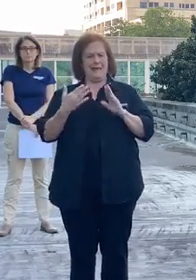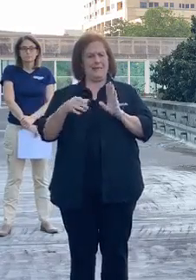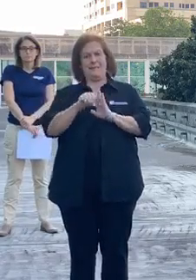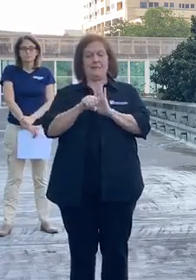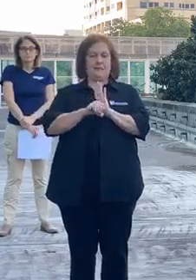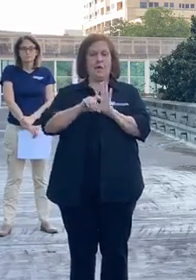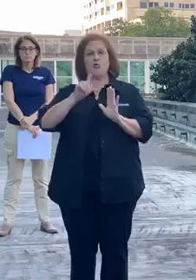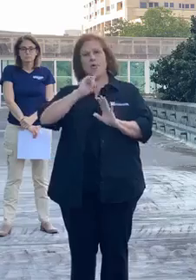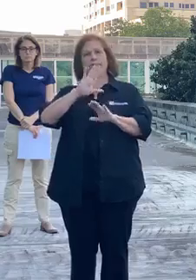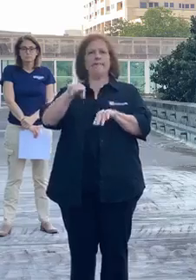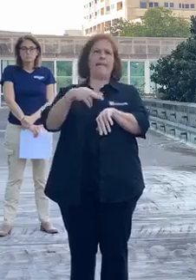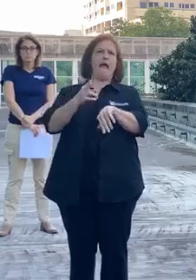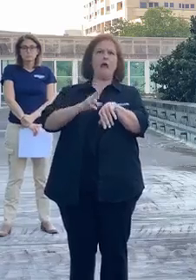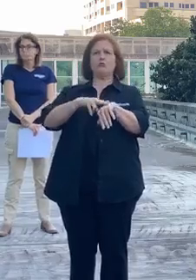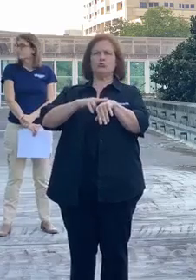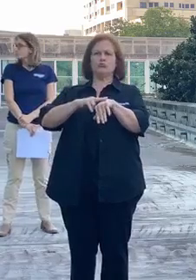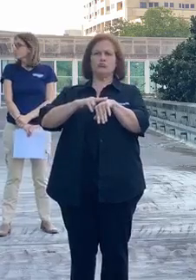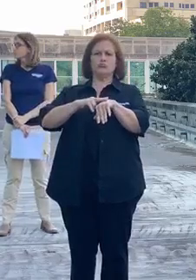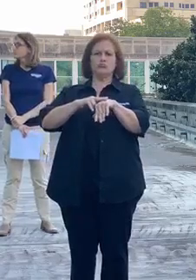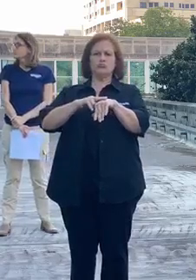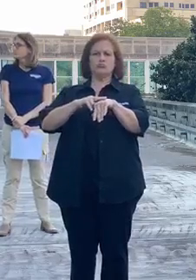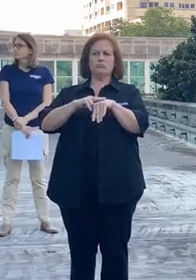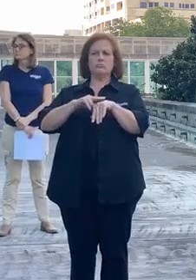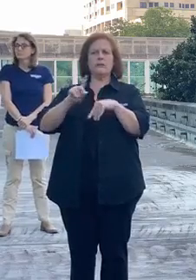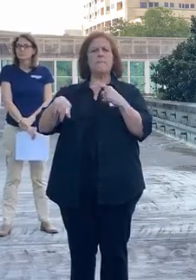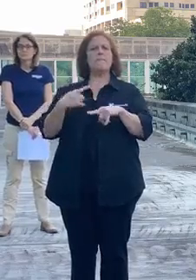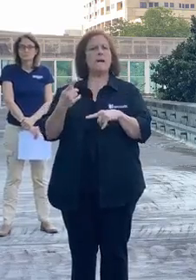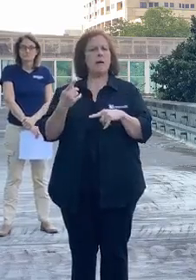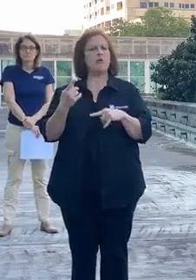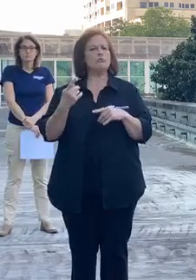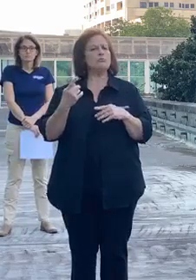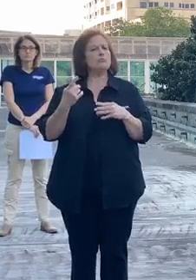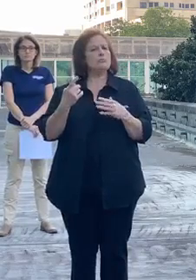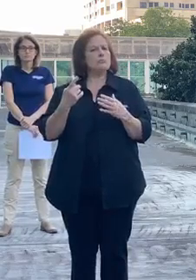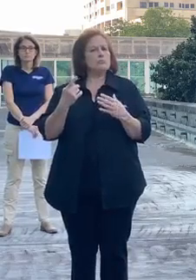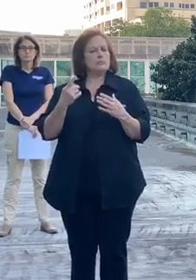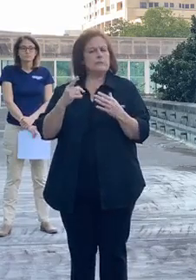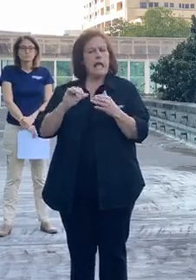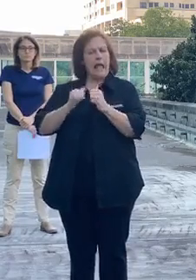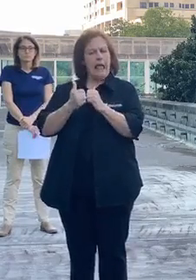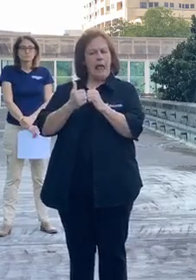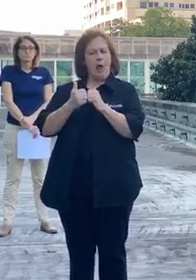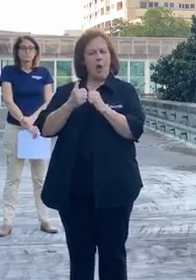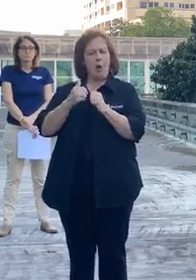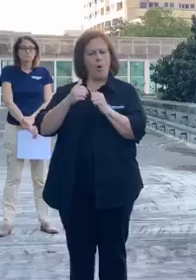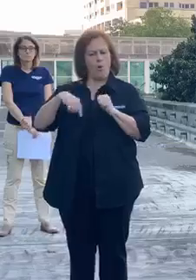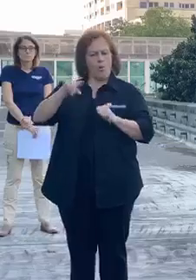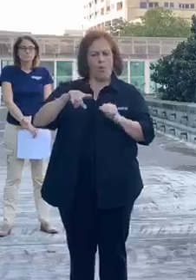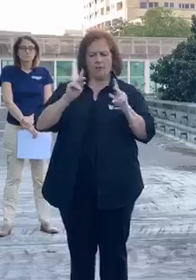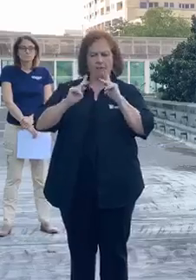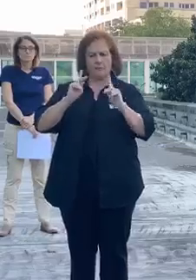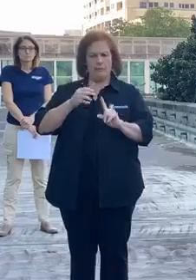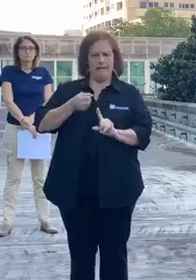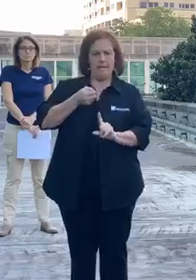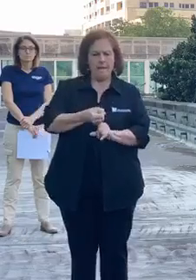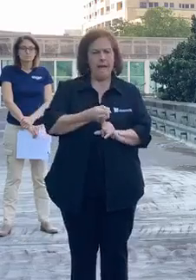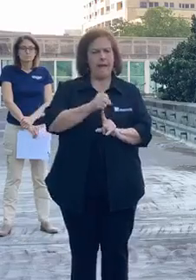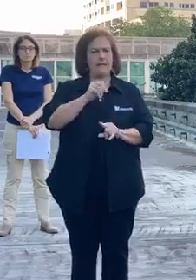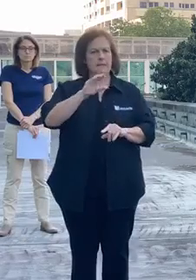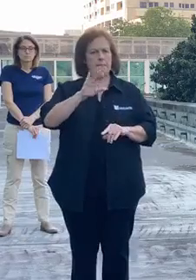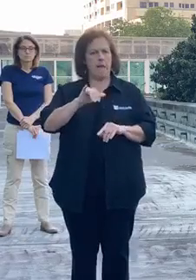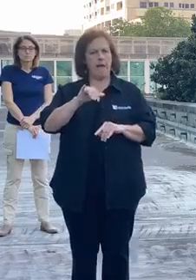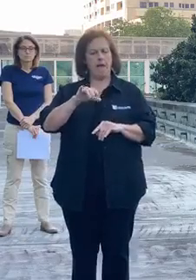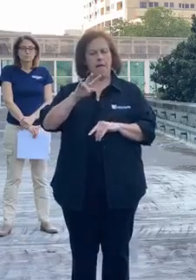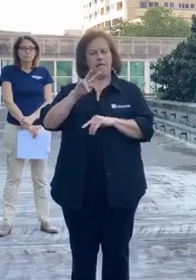and really on a national level as it relates to the outcomes and how we've been impacted by this